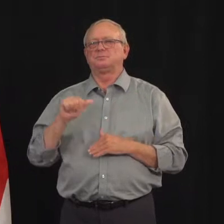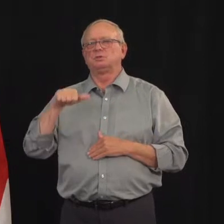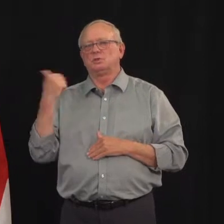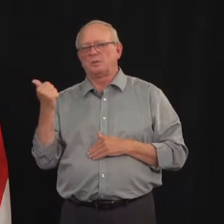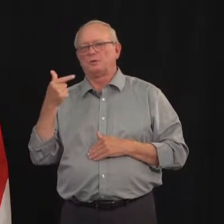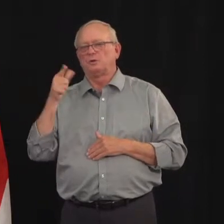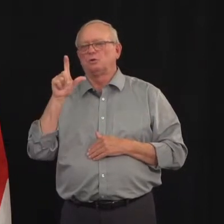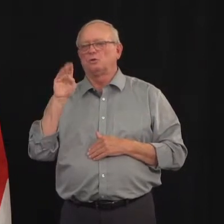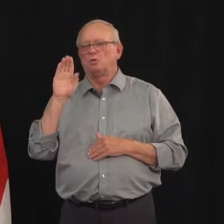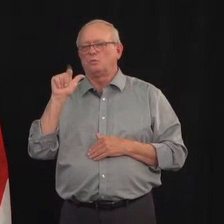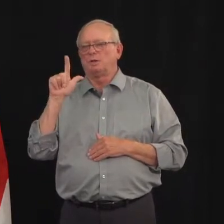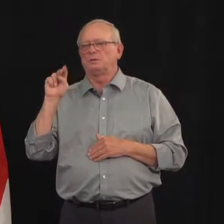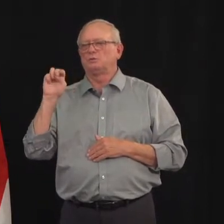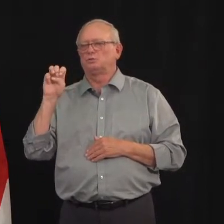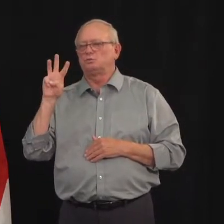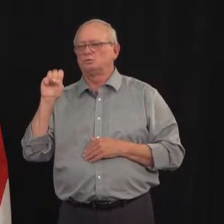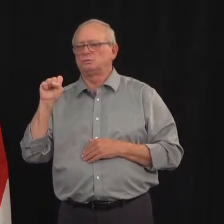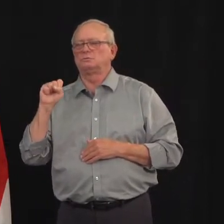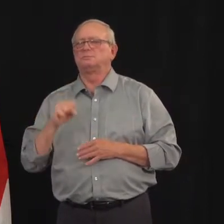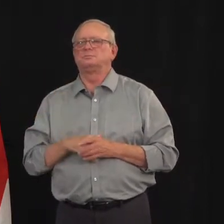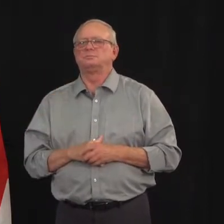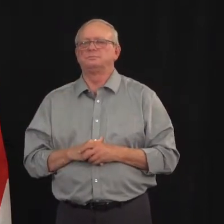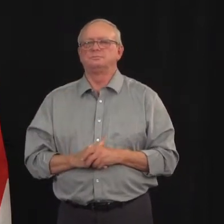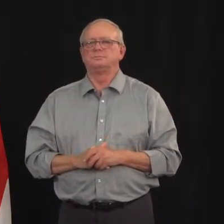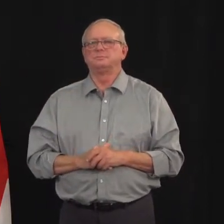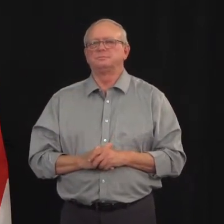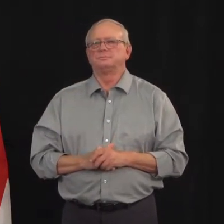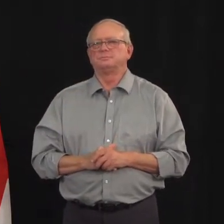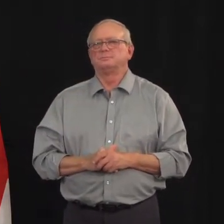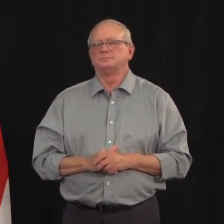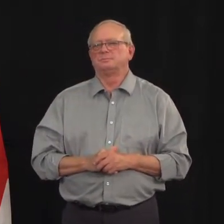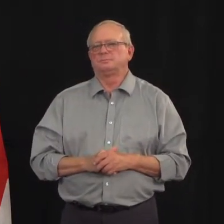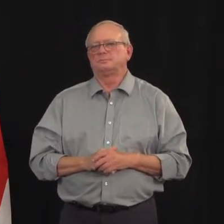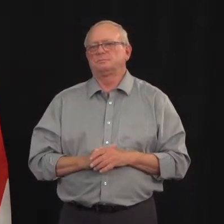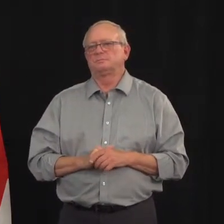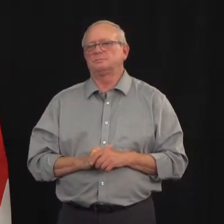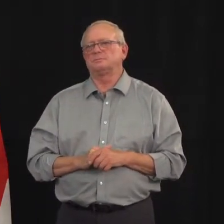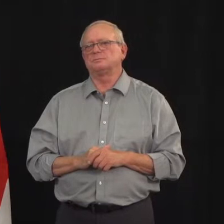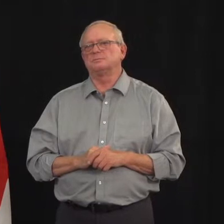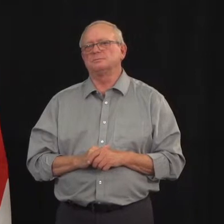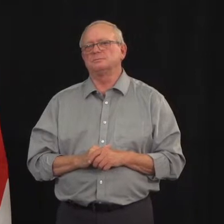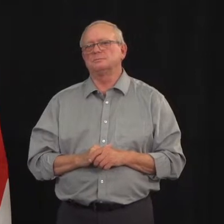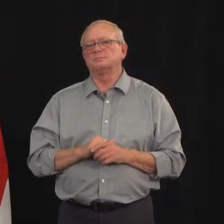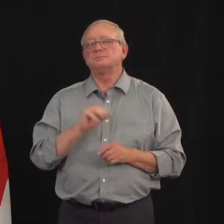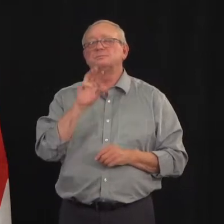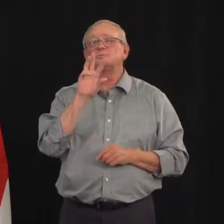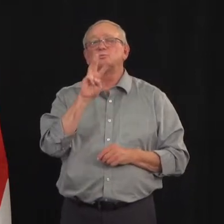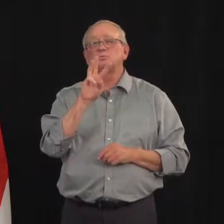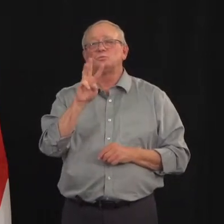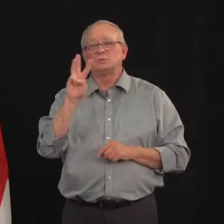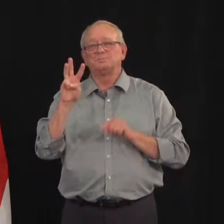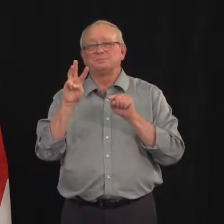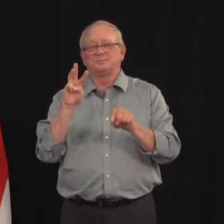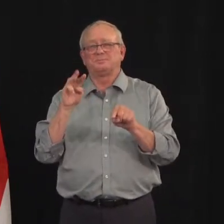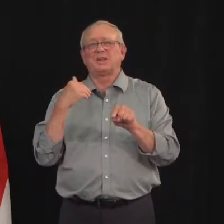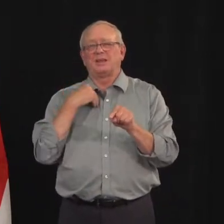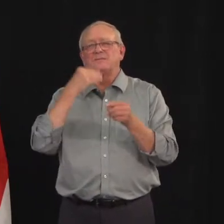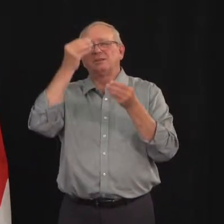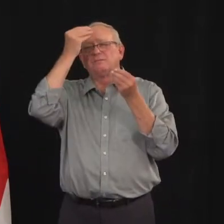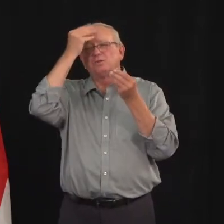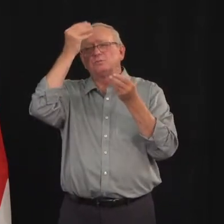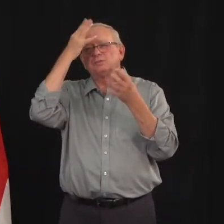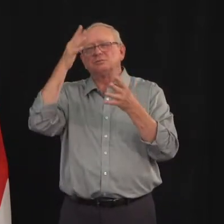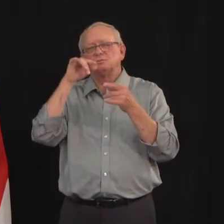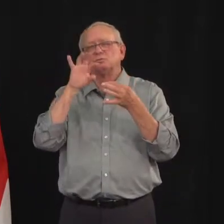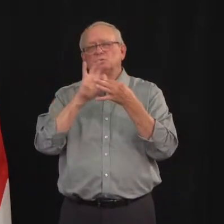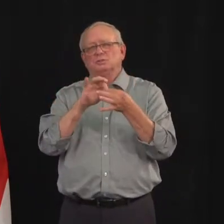Michael. Hi, Dr. Hinshaw. Besides the outbreaks listed on the website, where are we seeing the majority of cases come from? Any surprises